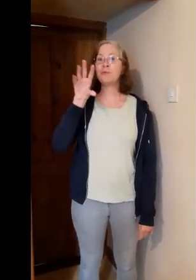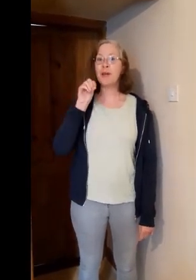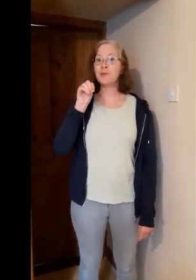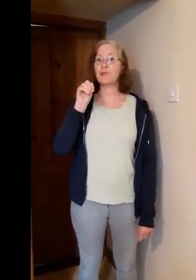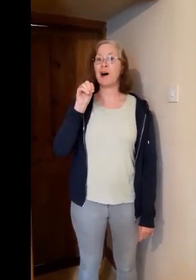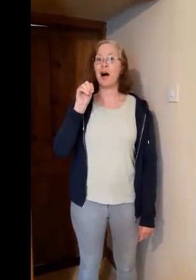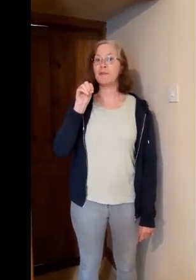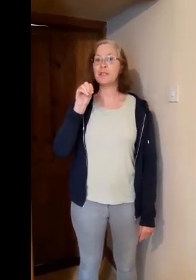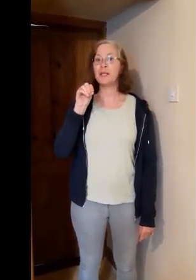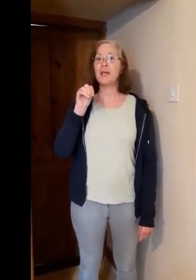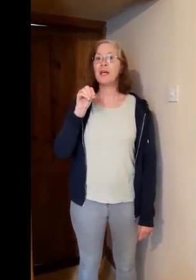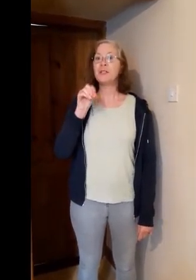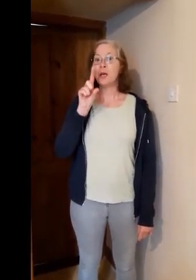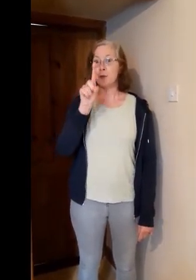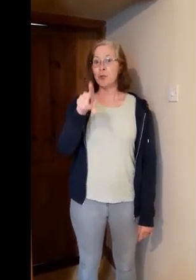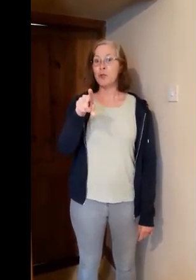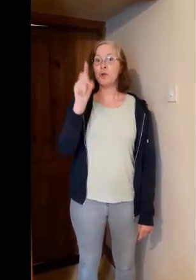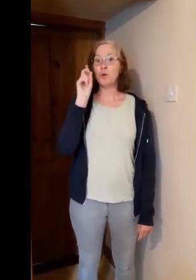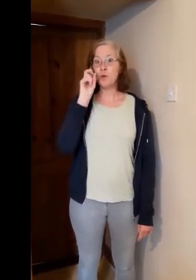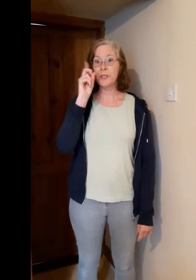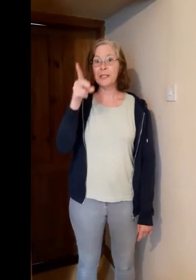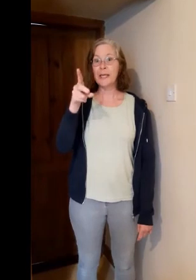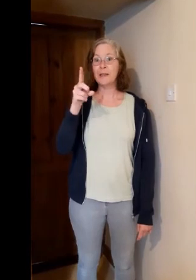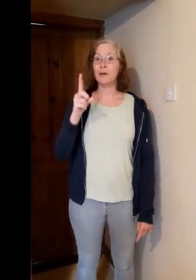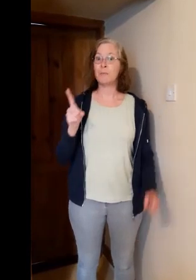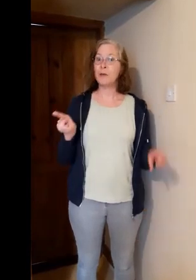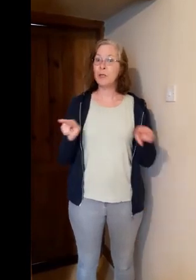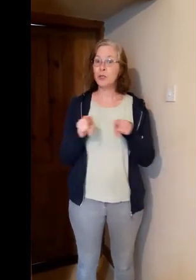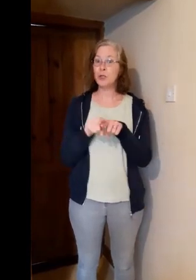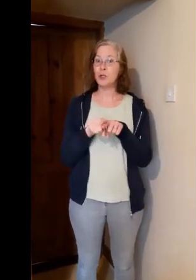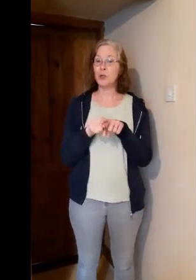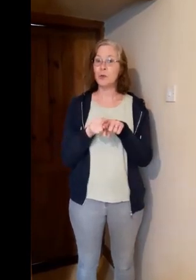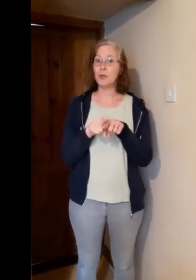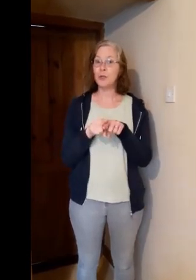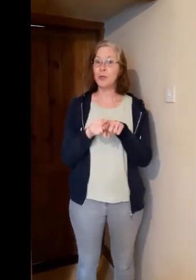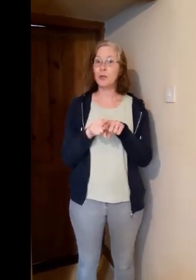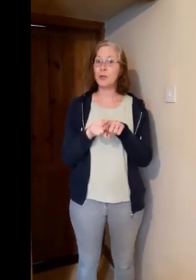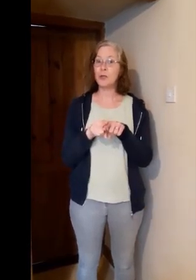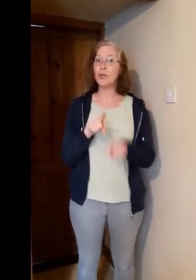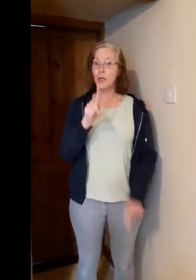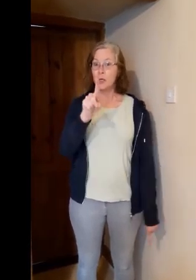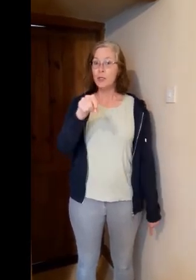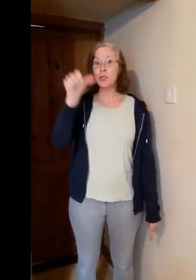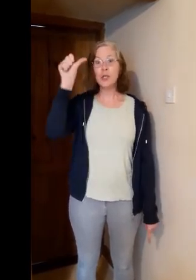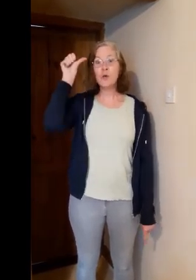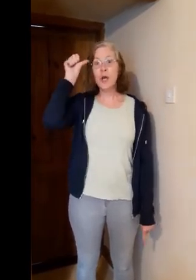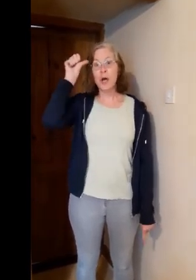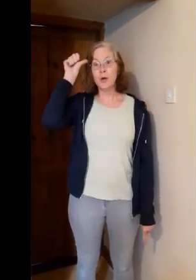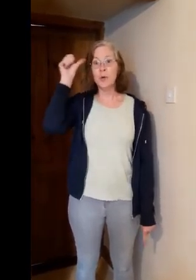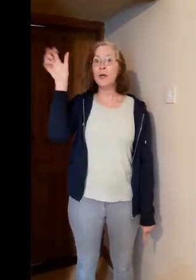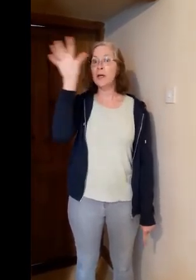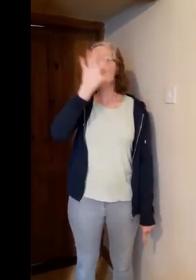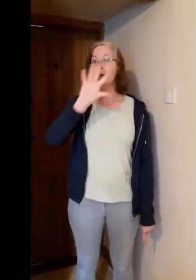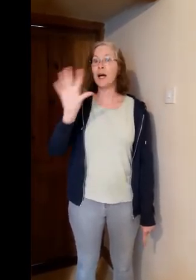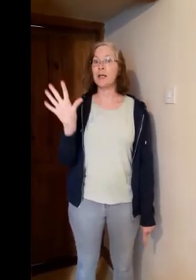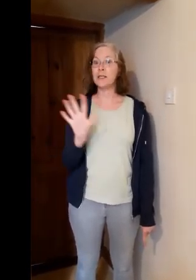photographs so that you could see them too. Do you know the colours?